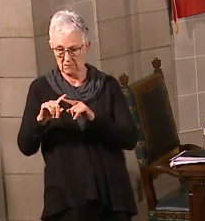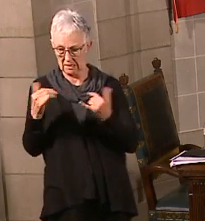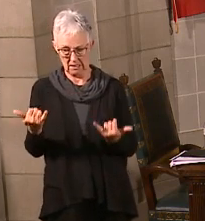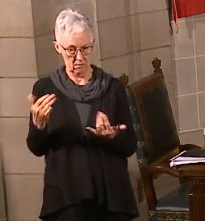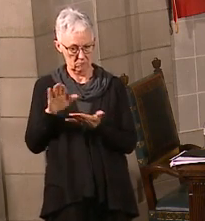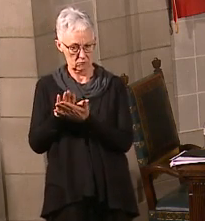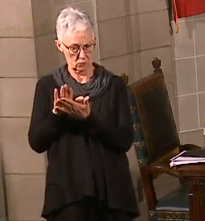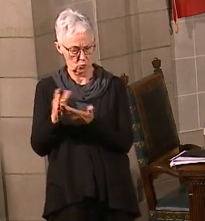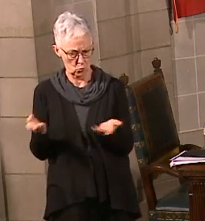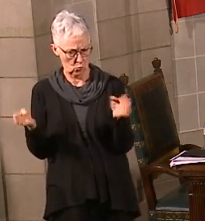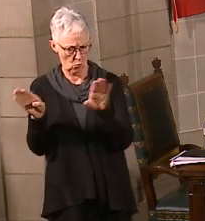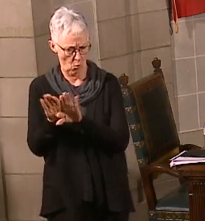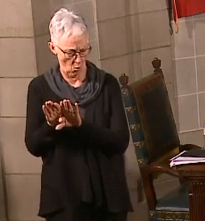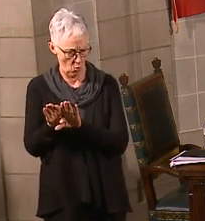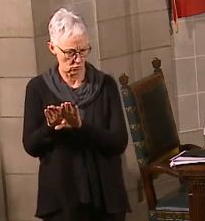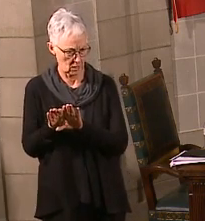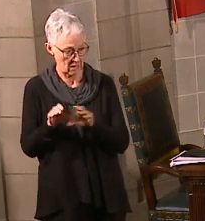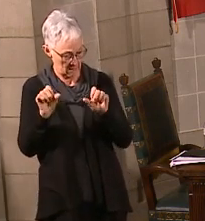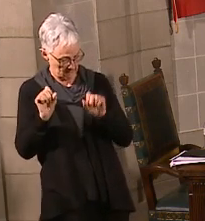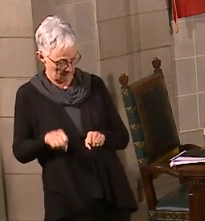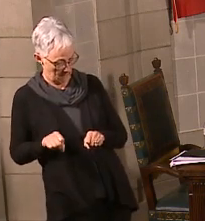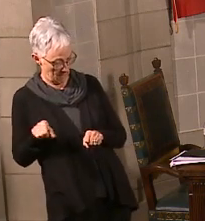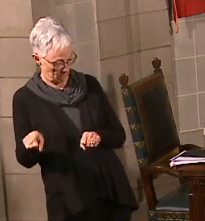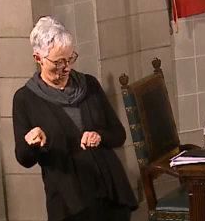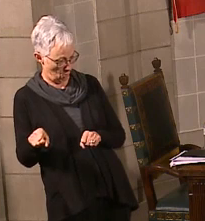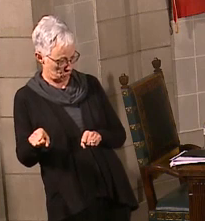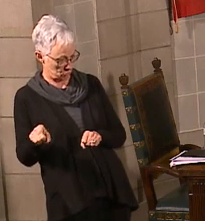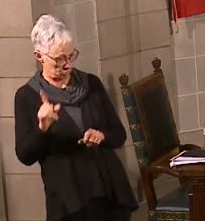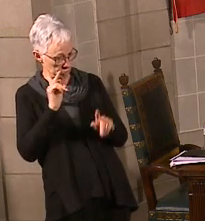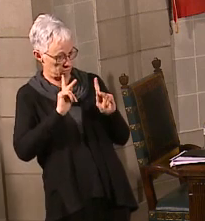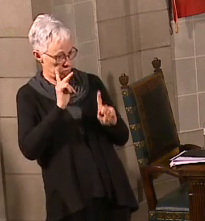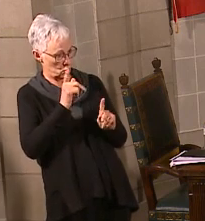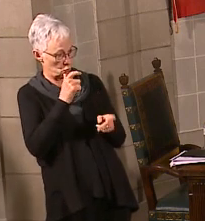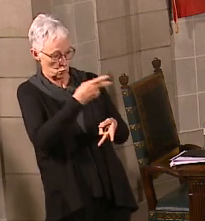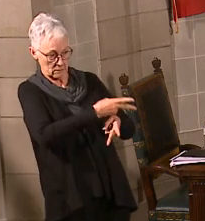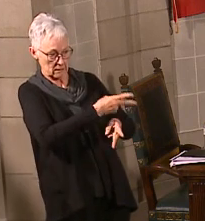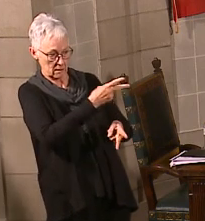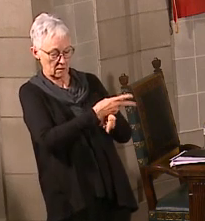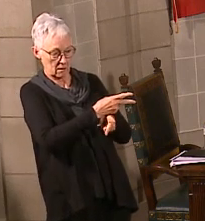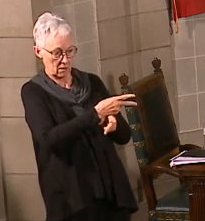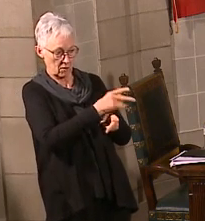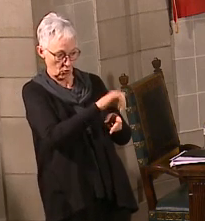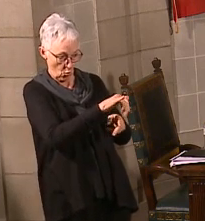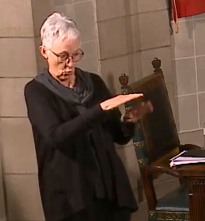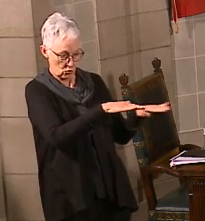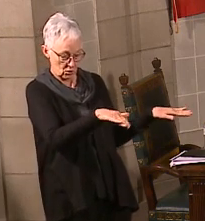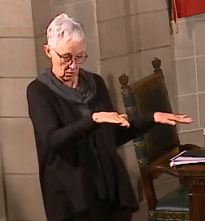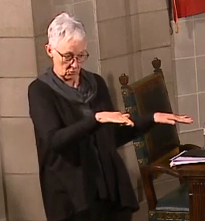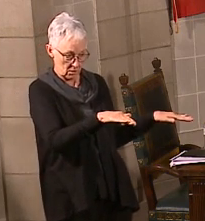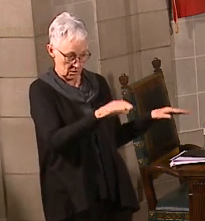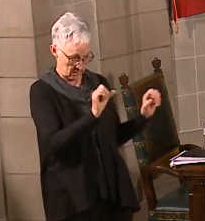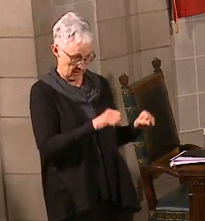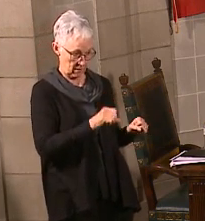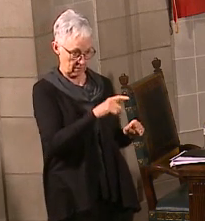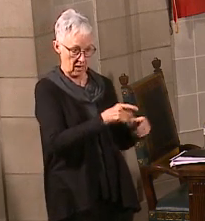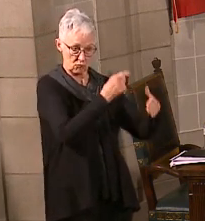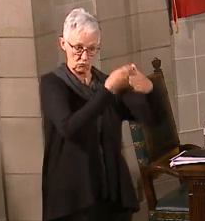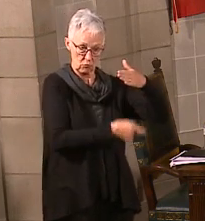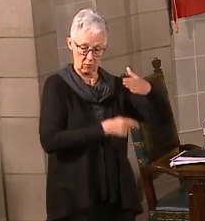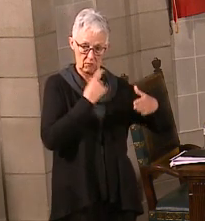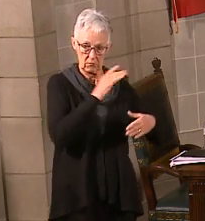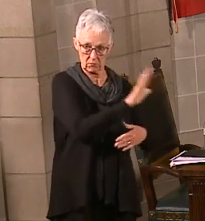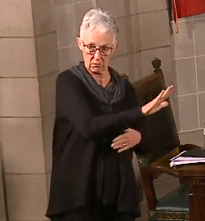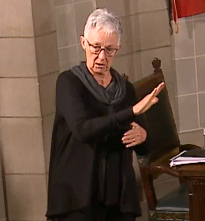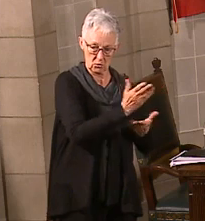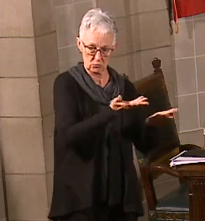now, are we looking to make a change for that? I don't know the answer to that question, but Taylor, if you could just make a note of it, we can respond back to